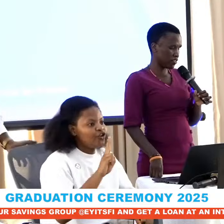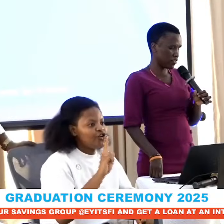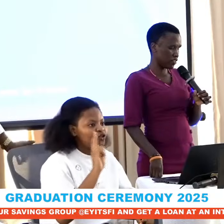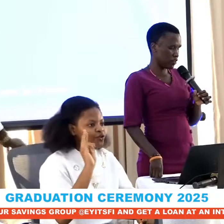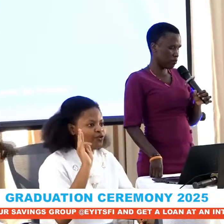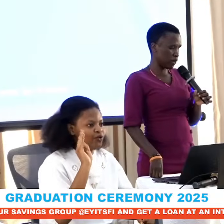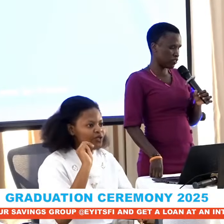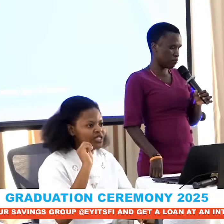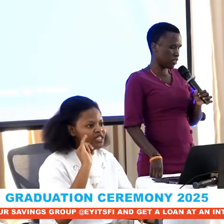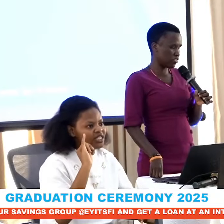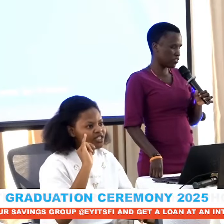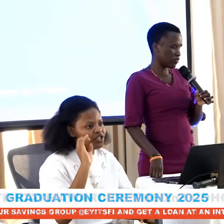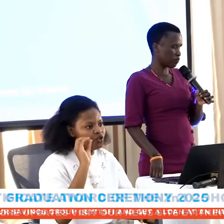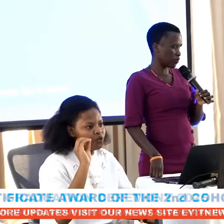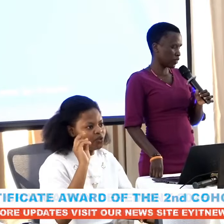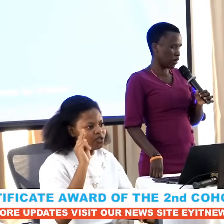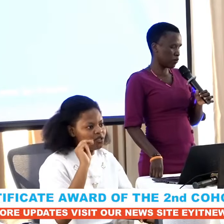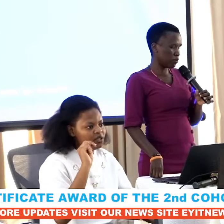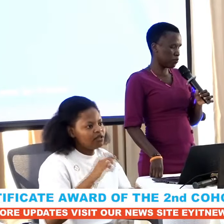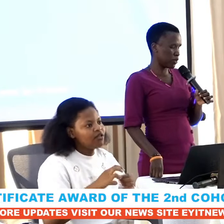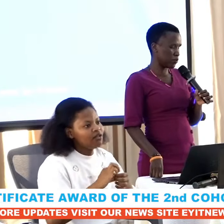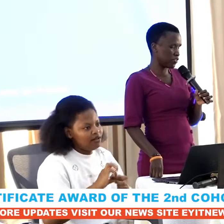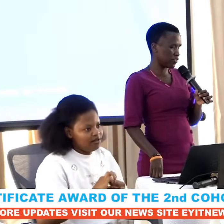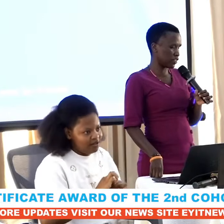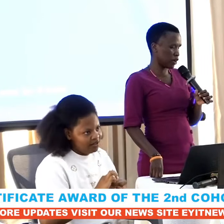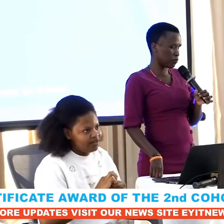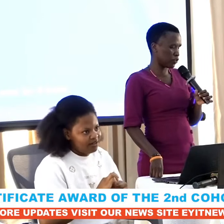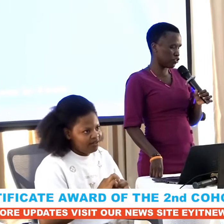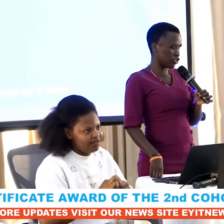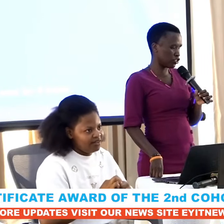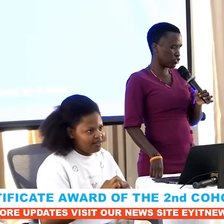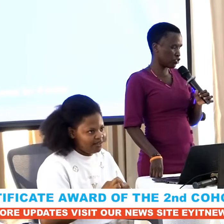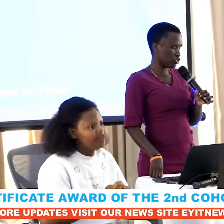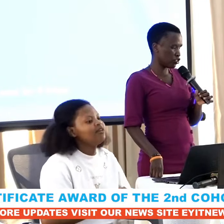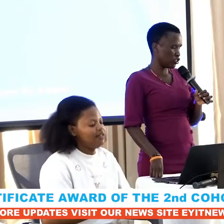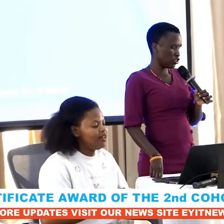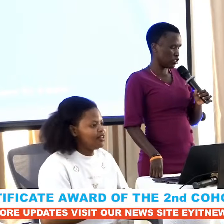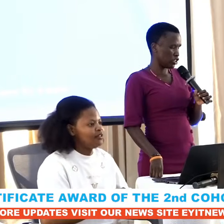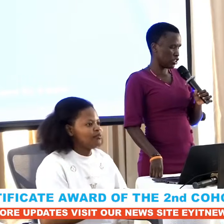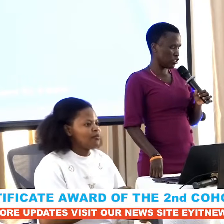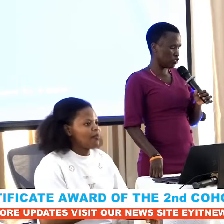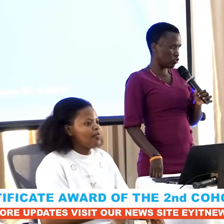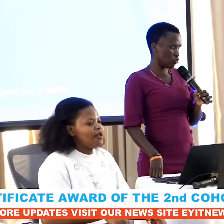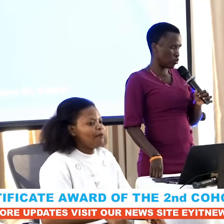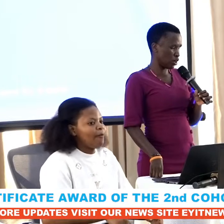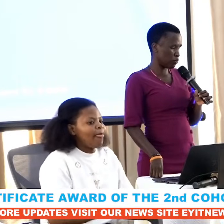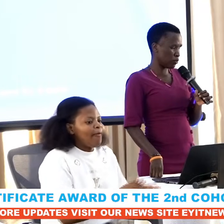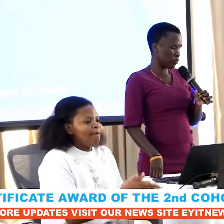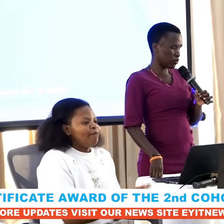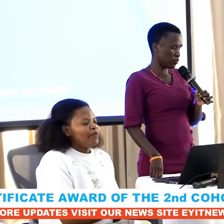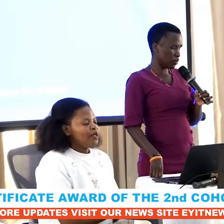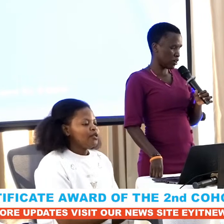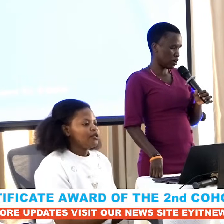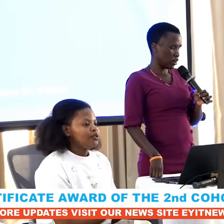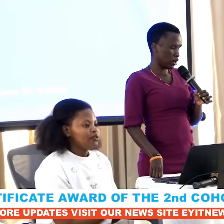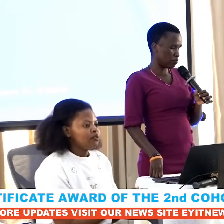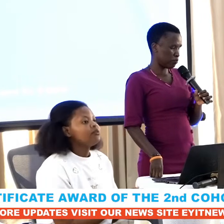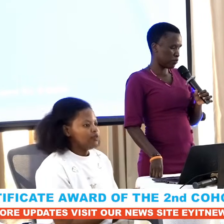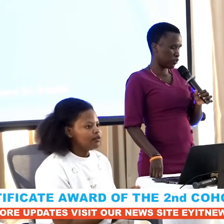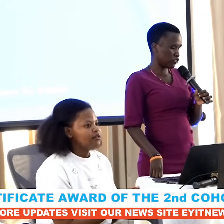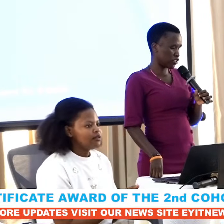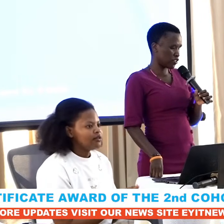Rights Department. I'm implementing a project in Ntungamo,